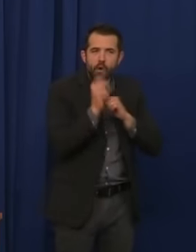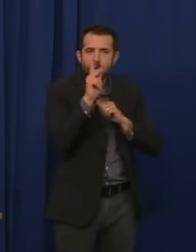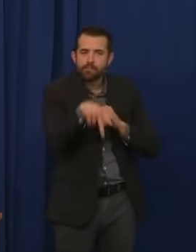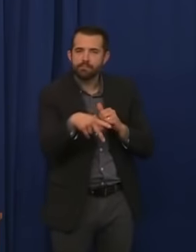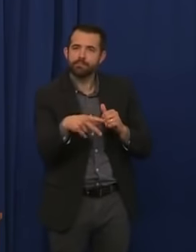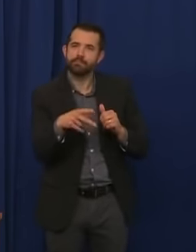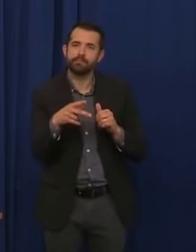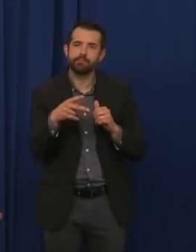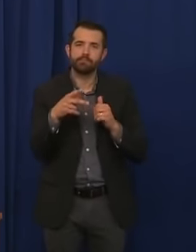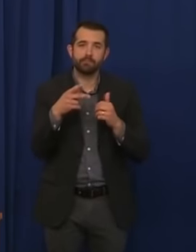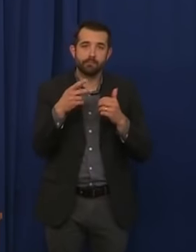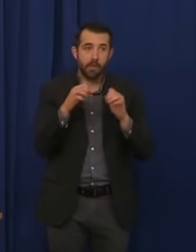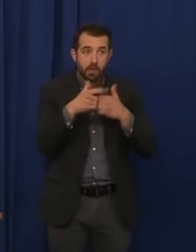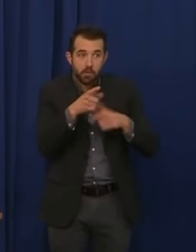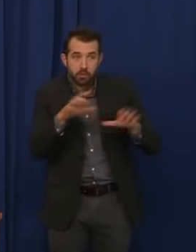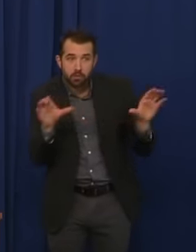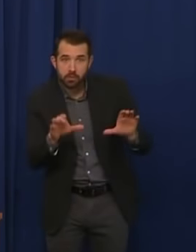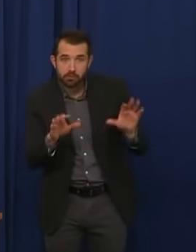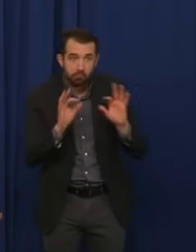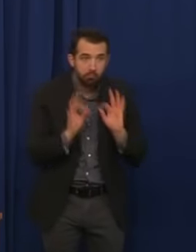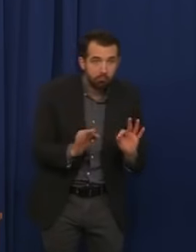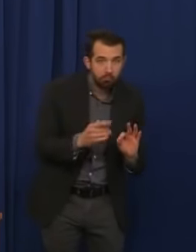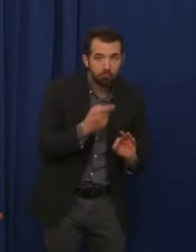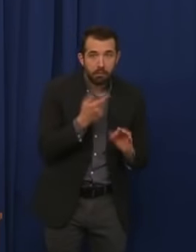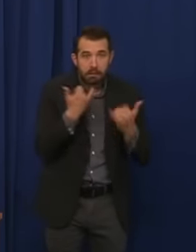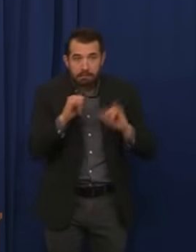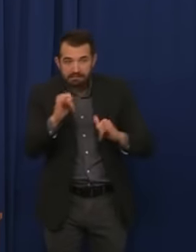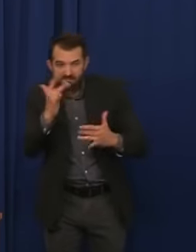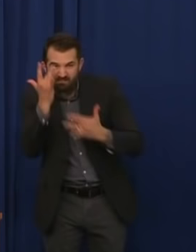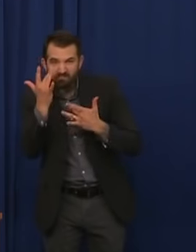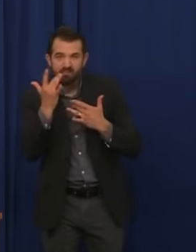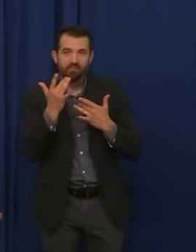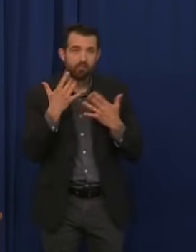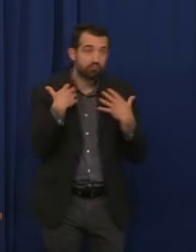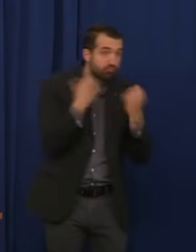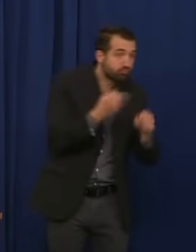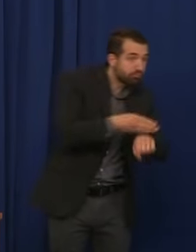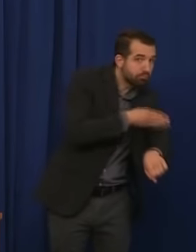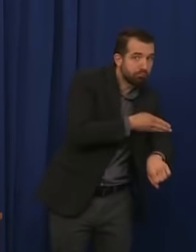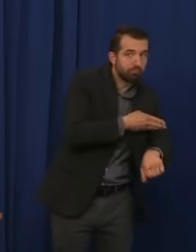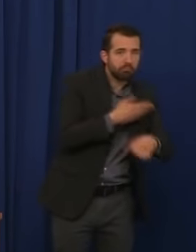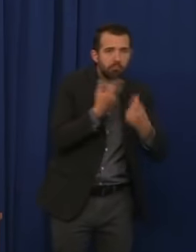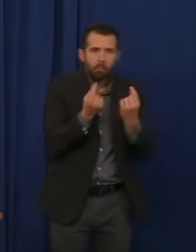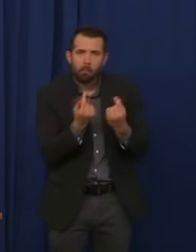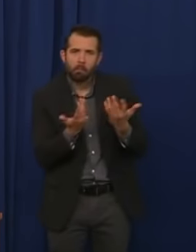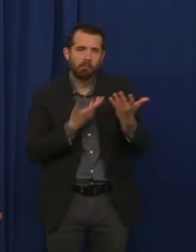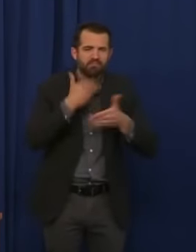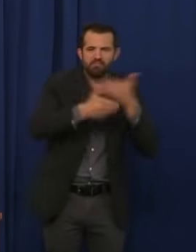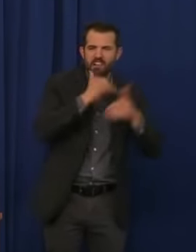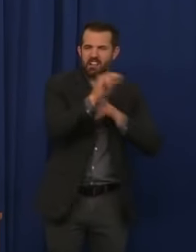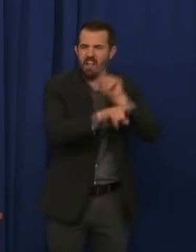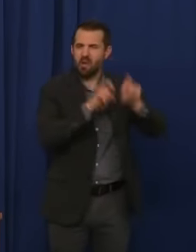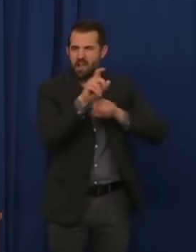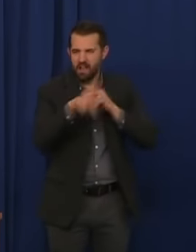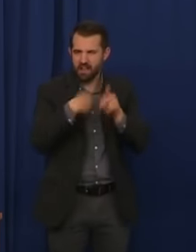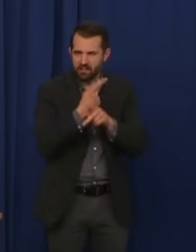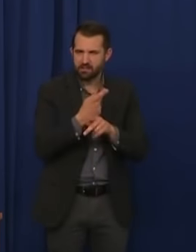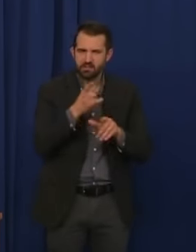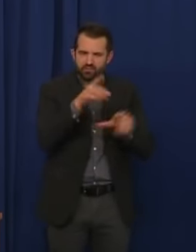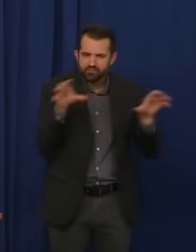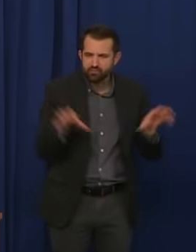how they're doing and whether they can be deemed to be recovered. These are the folks that are doing that work. And right now there